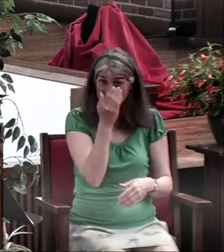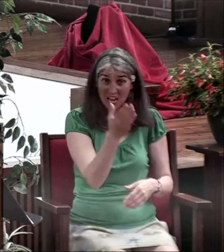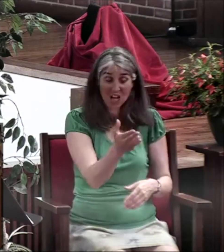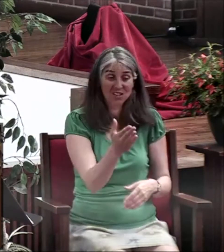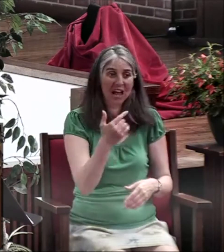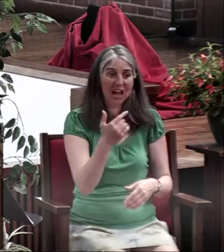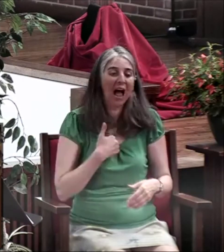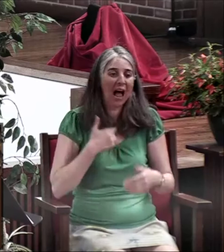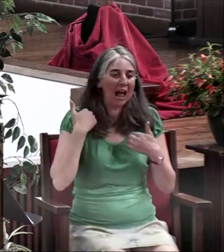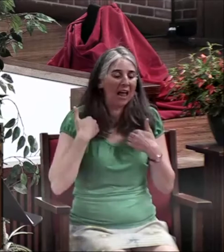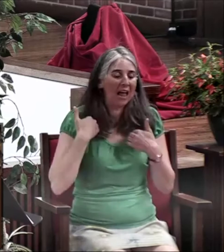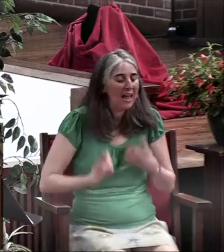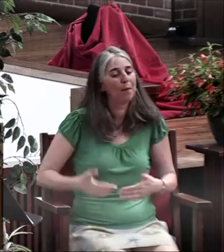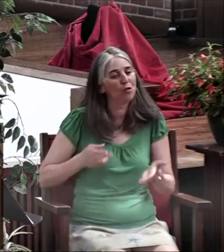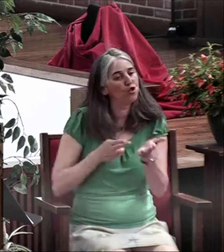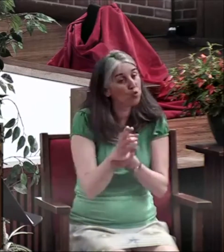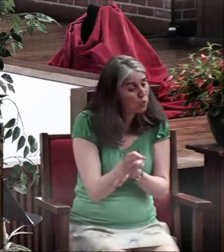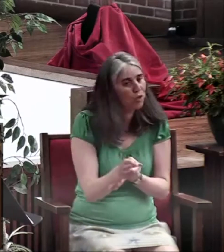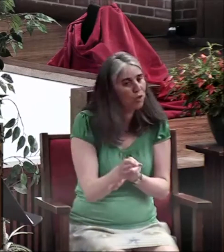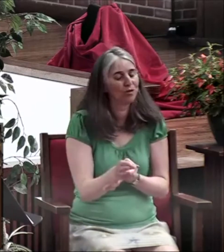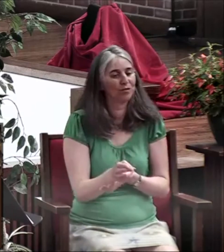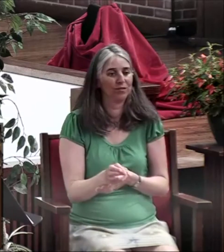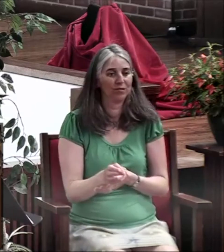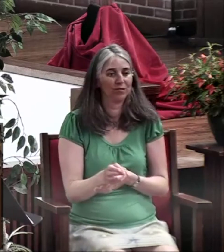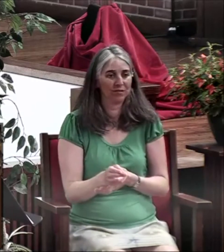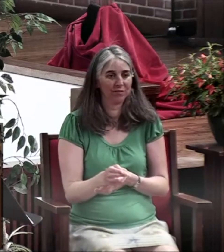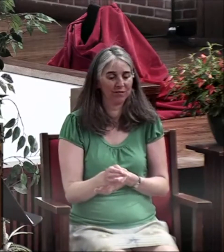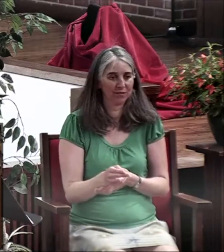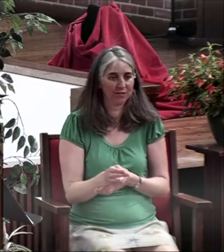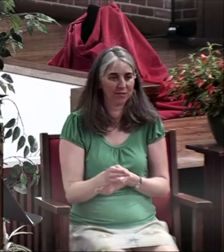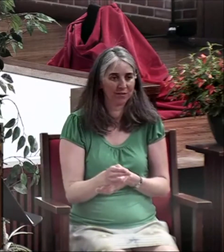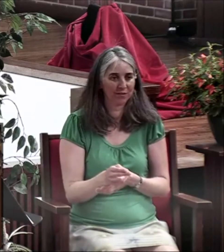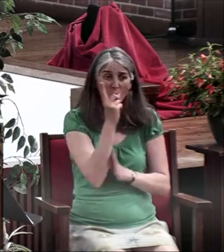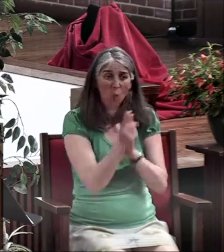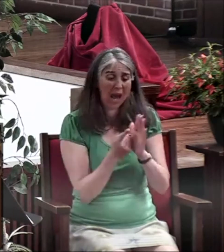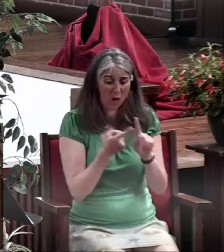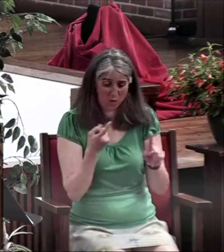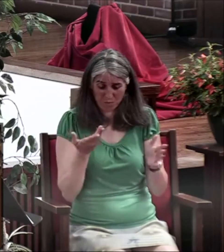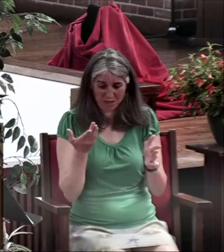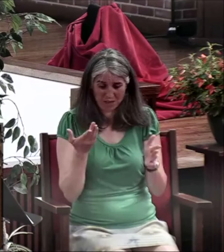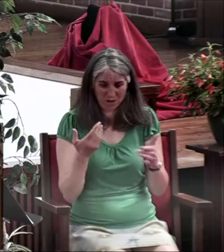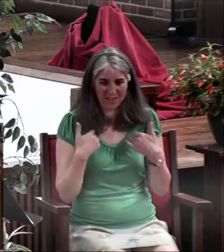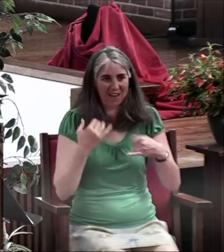Then he says, I am the truth. Now, about an hour from here, there's an institution, you may have called it, heard of it, it's called